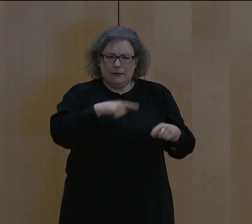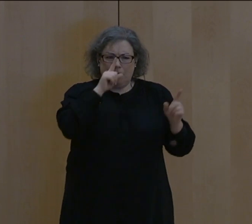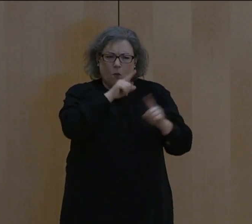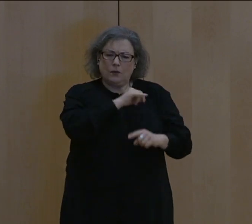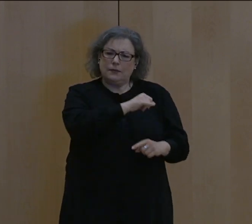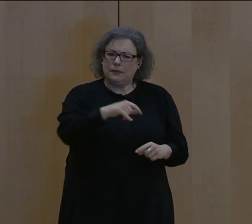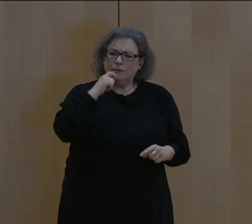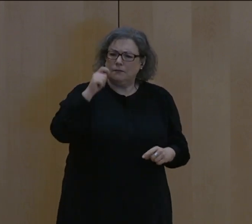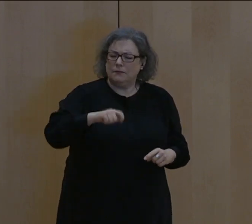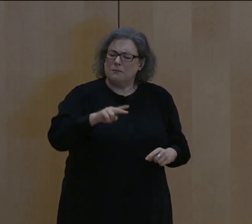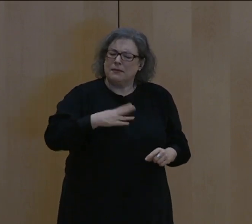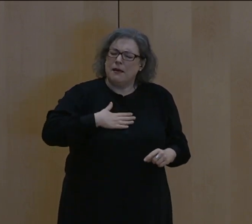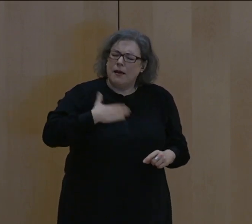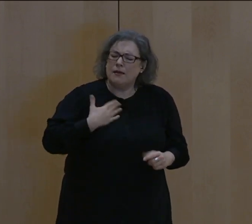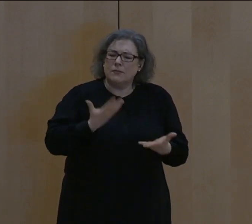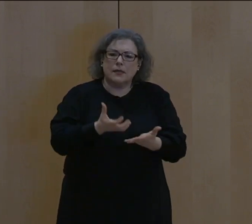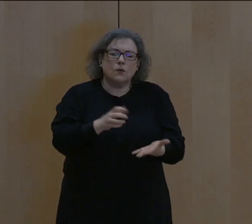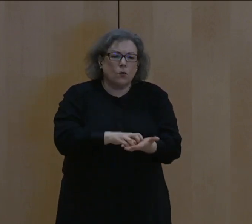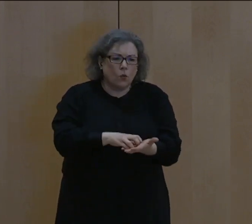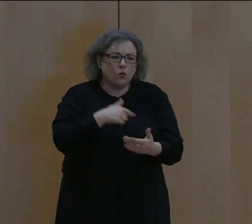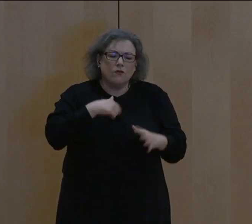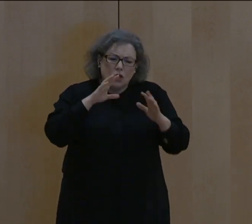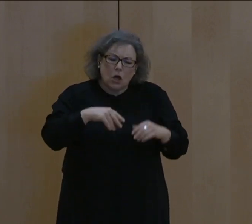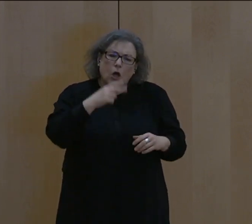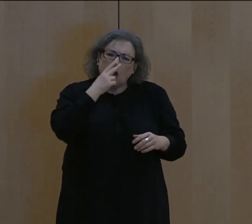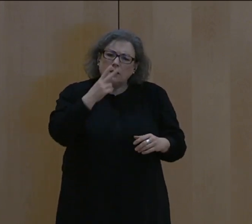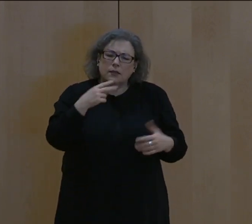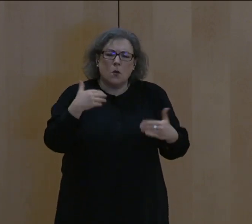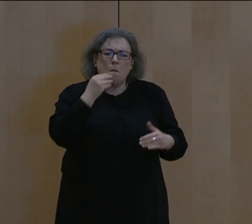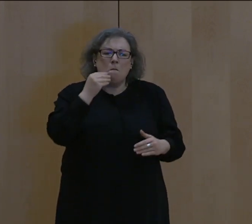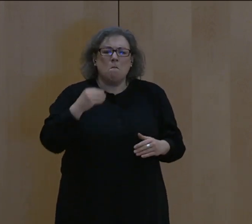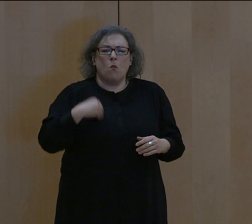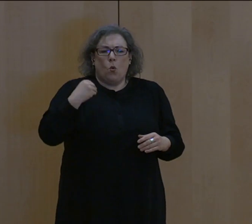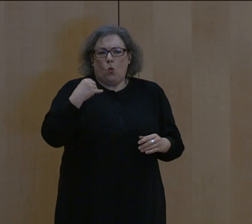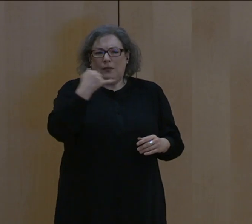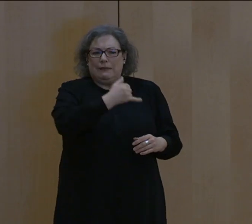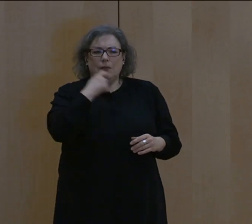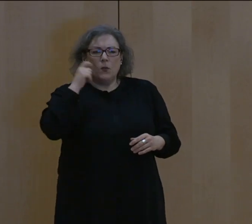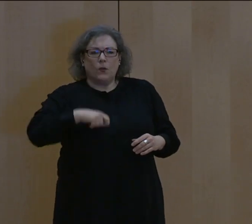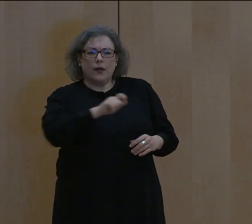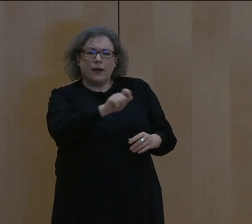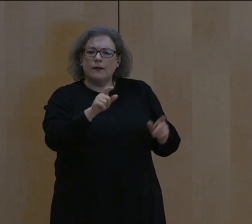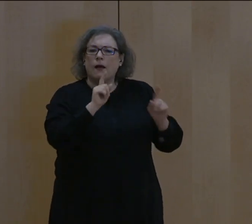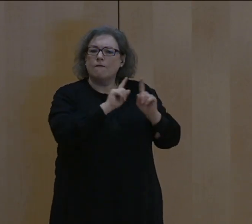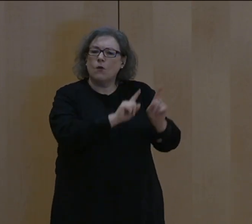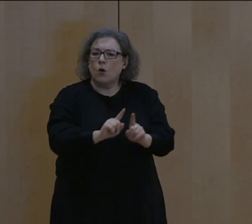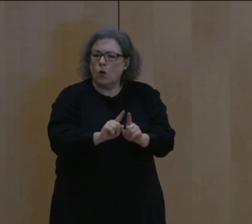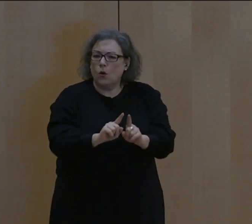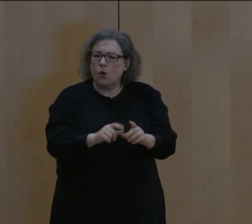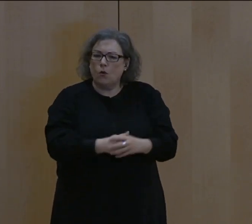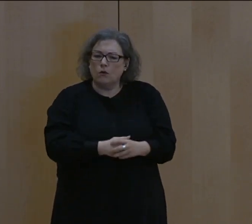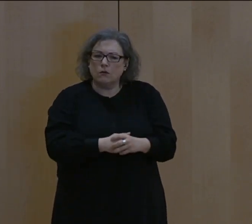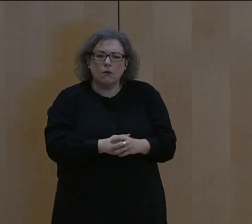we have witnessed great bravery from the people of Ukraine. We have also seen admirable leadership from many,